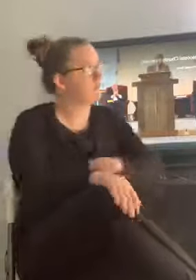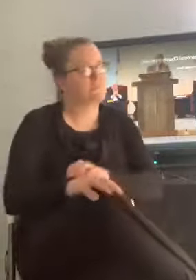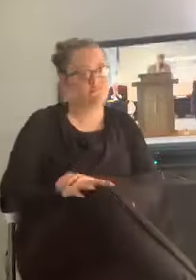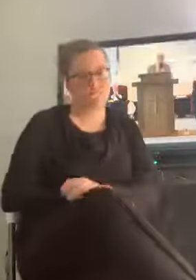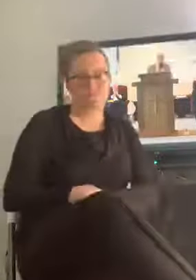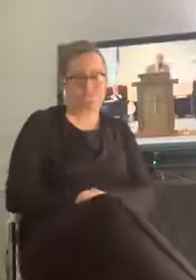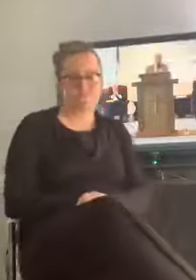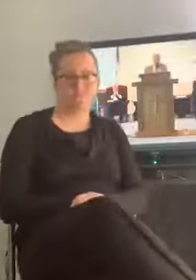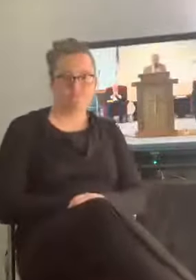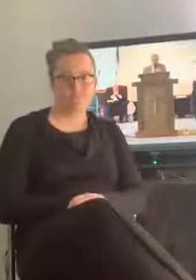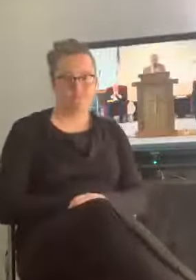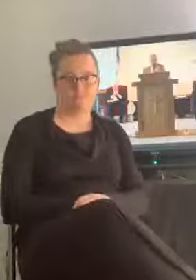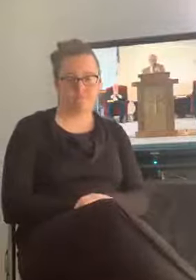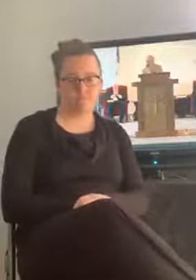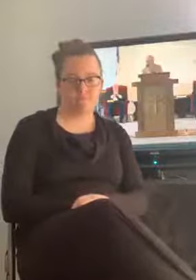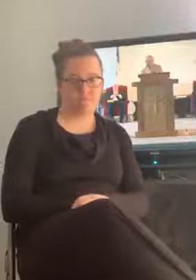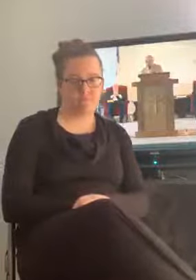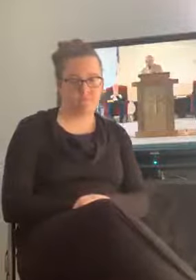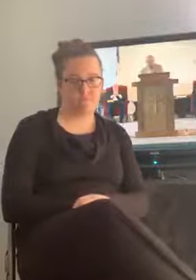He is